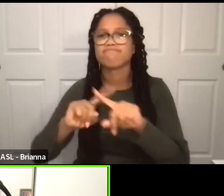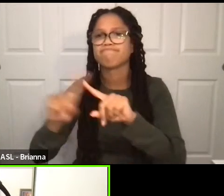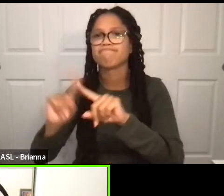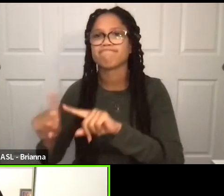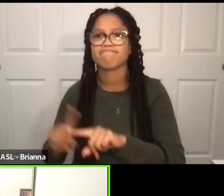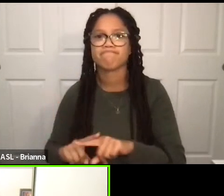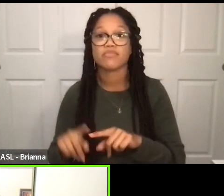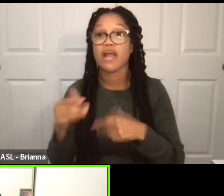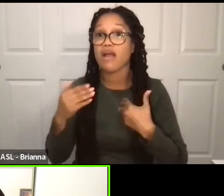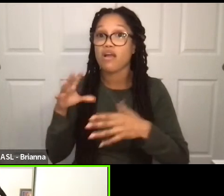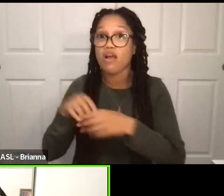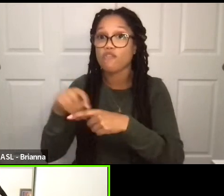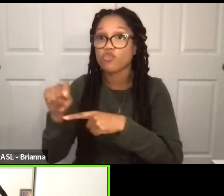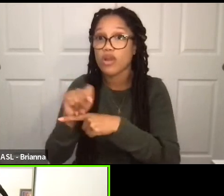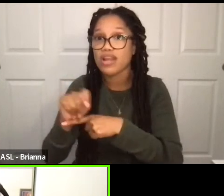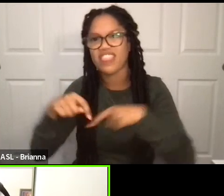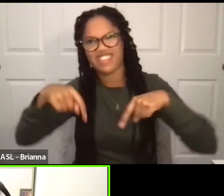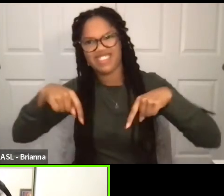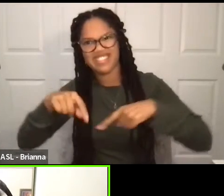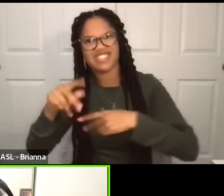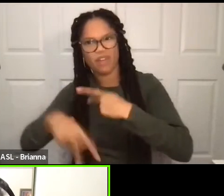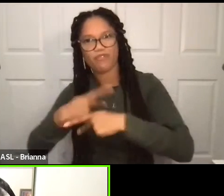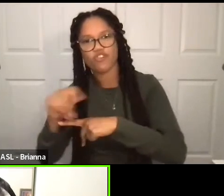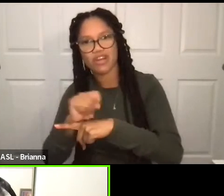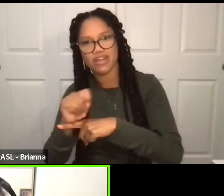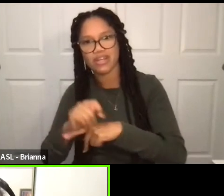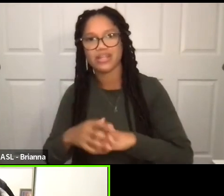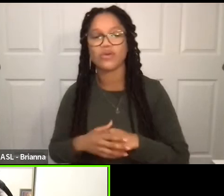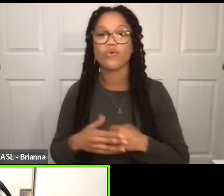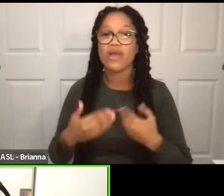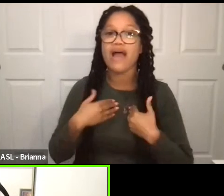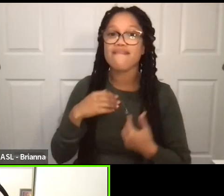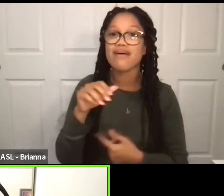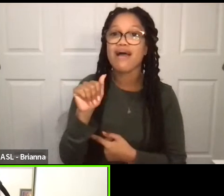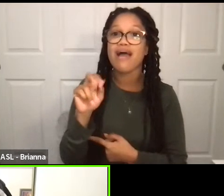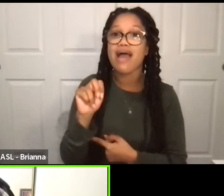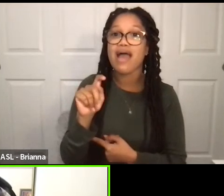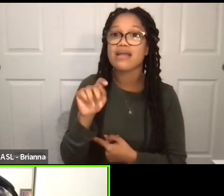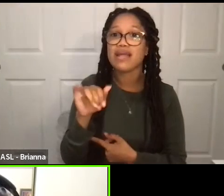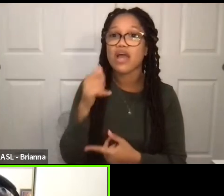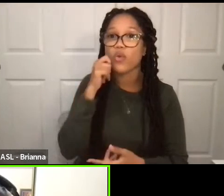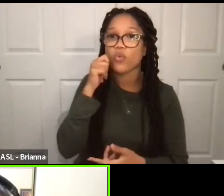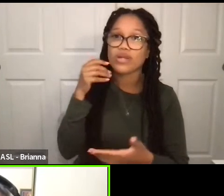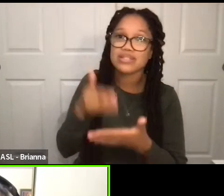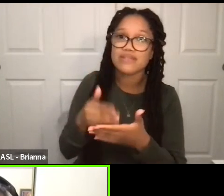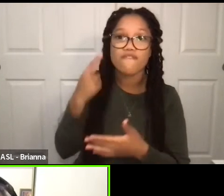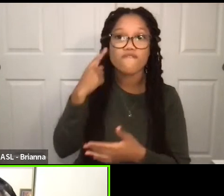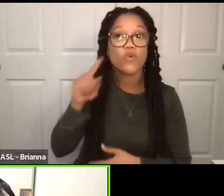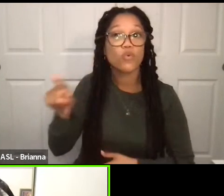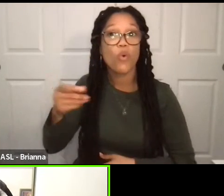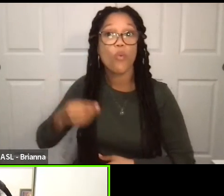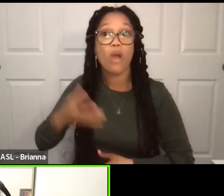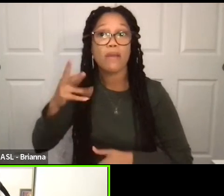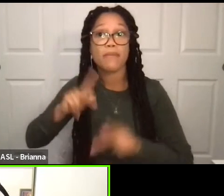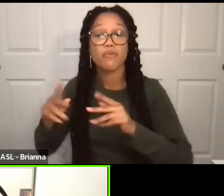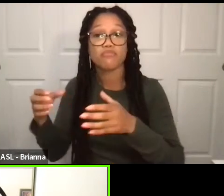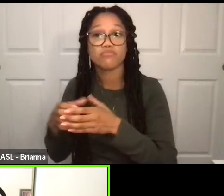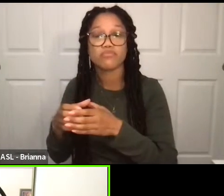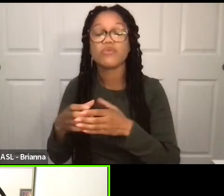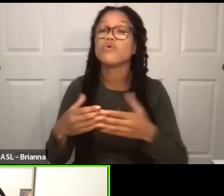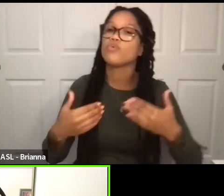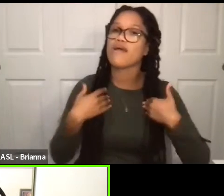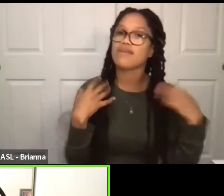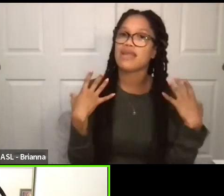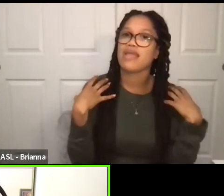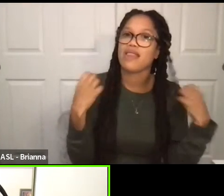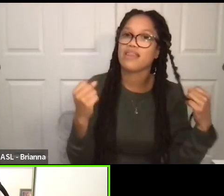do trainings like these. We also have an anti-racism for white people cohort. And we also have a healing justice